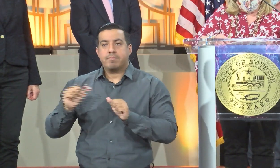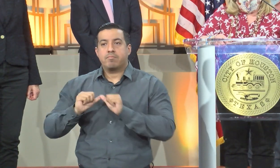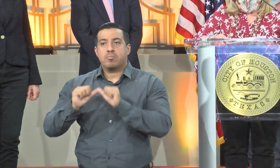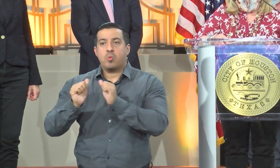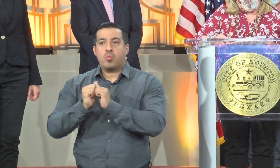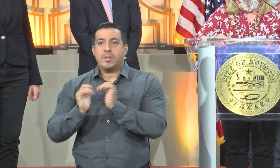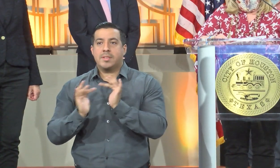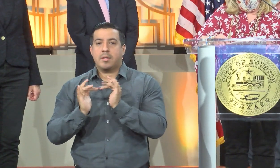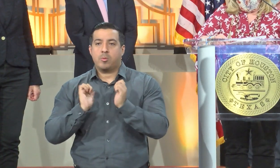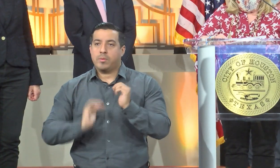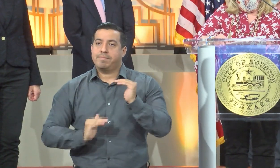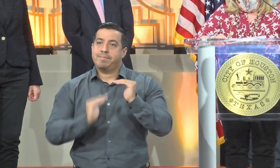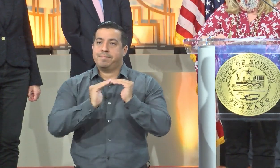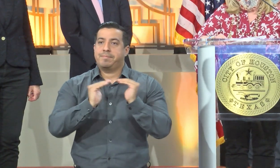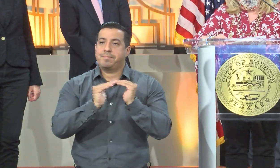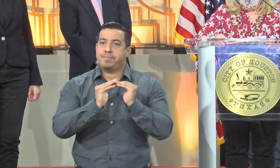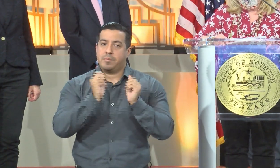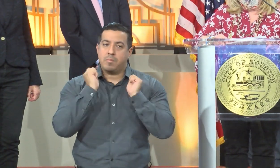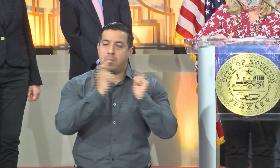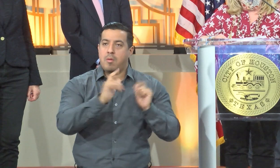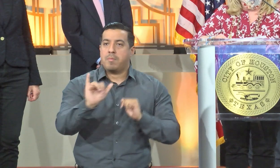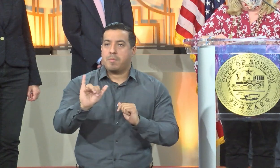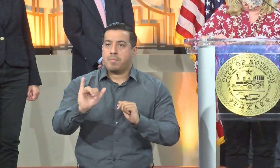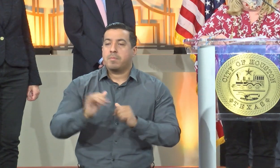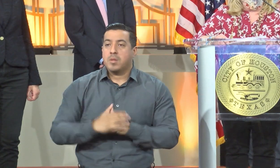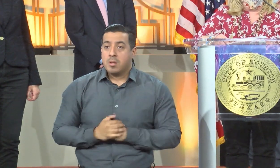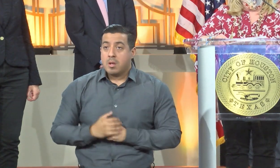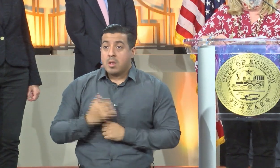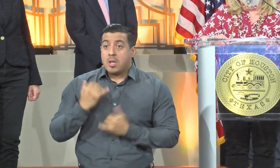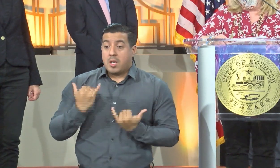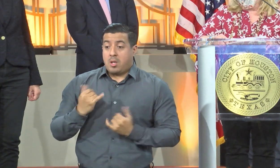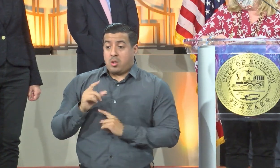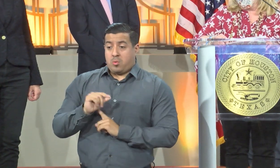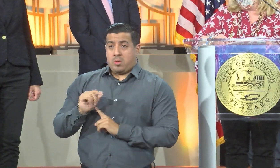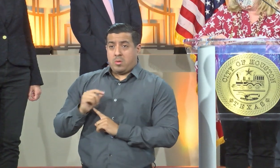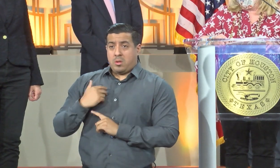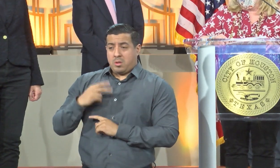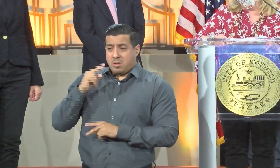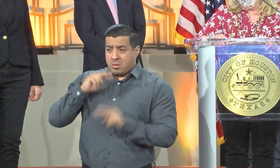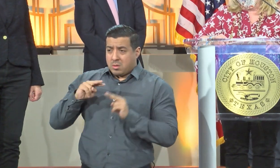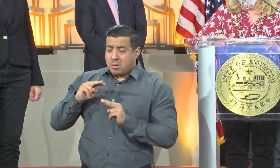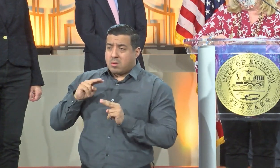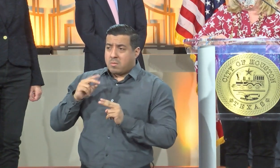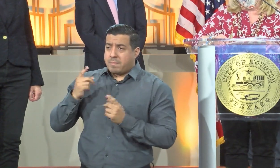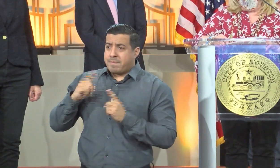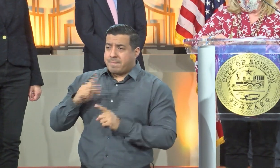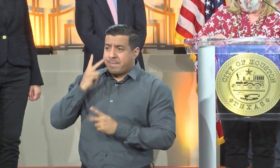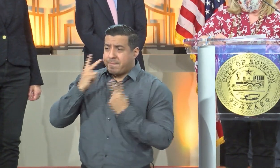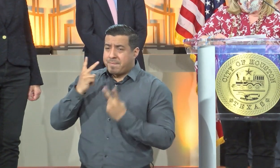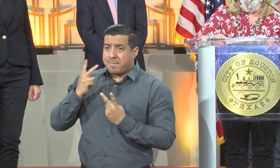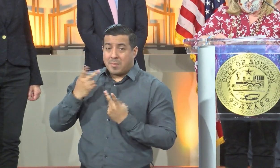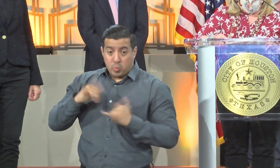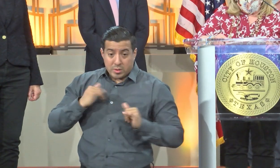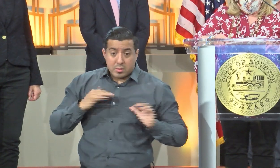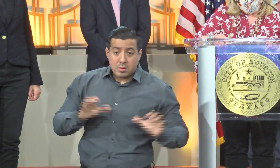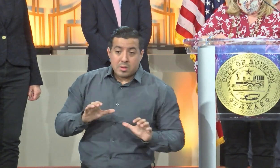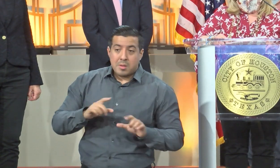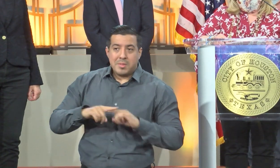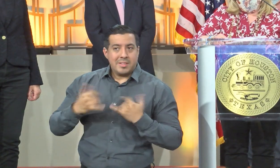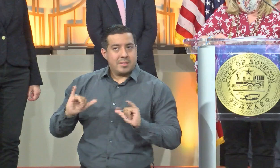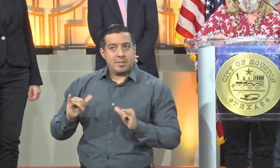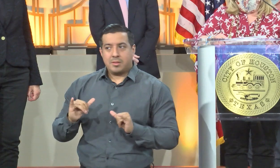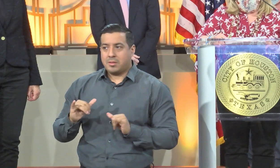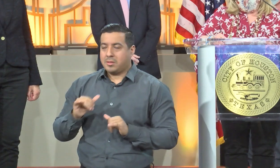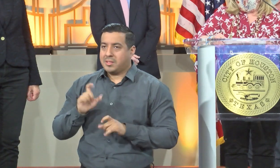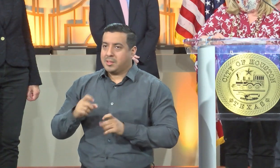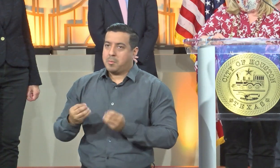connected. But the one thing that 2020 has taught us is that even though we have done all these things, there is still more to do.